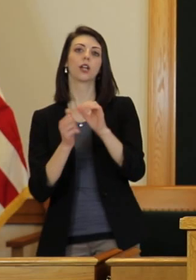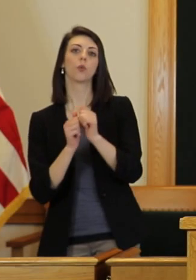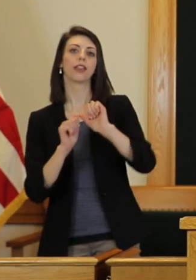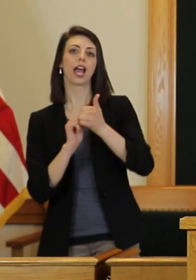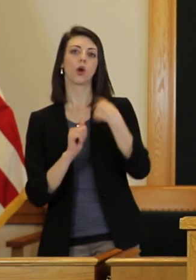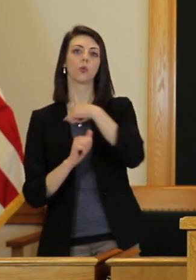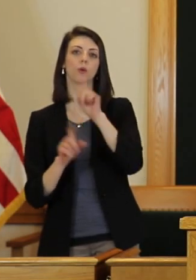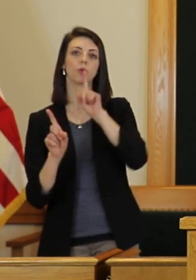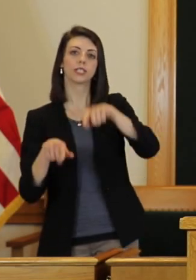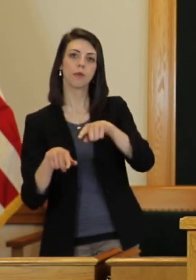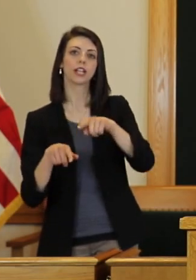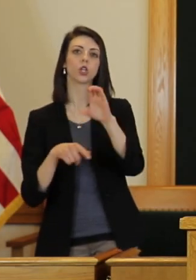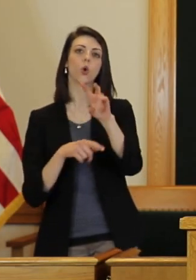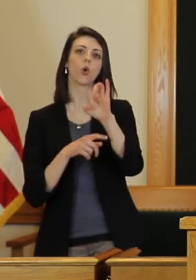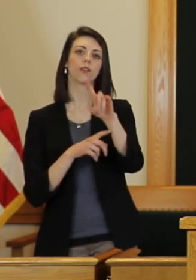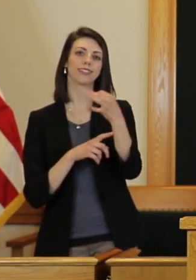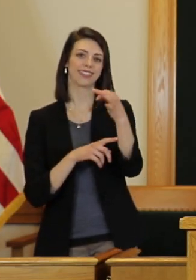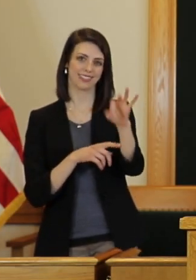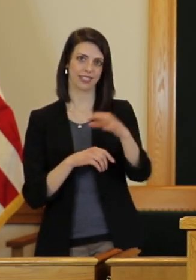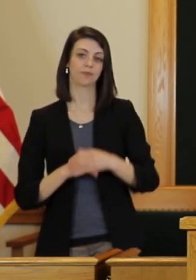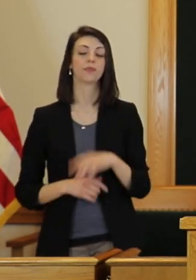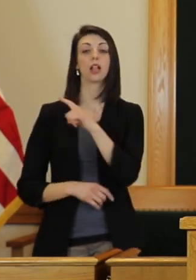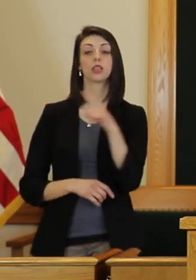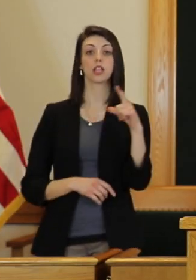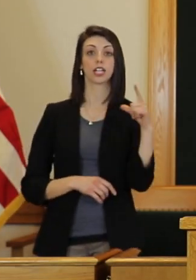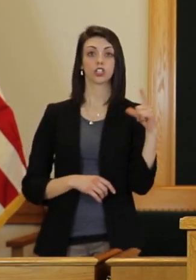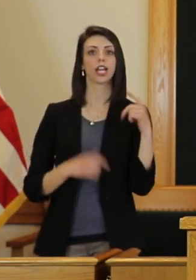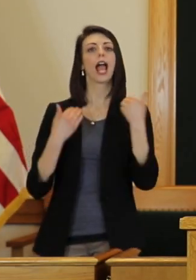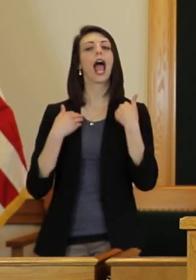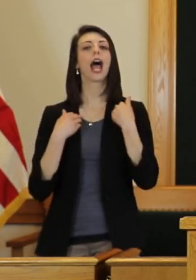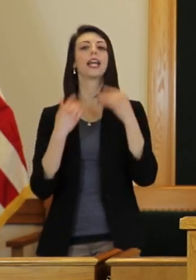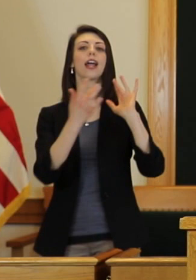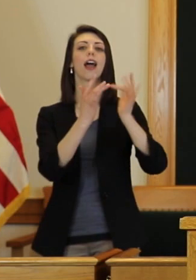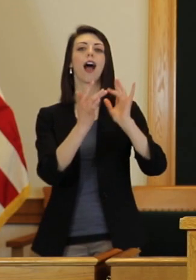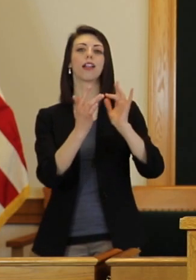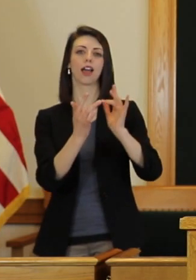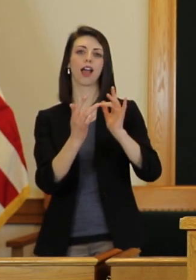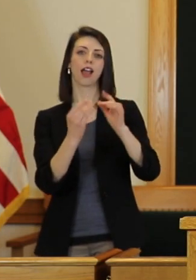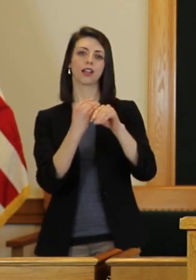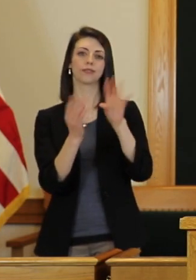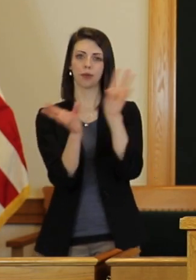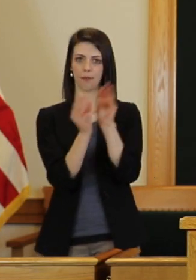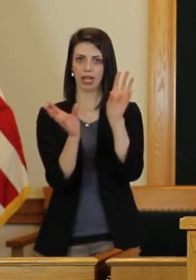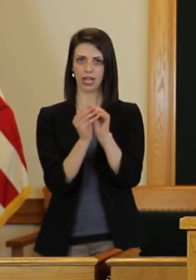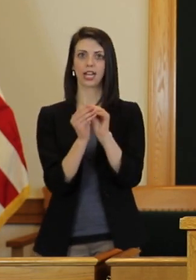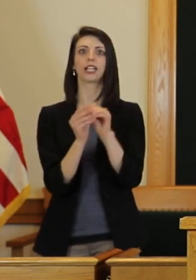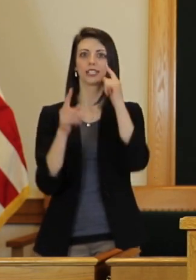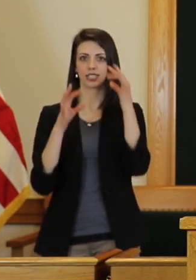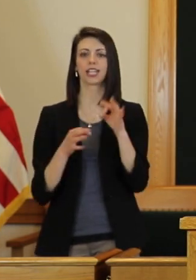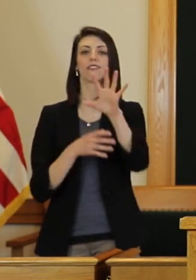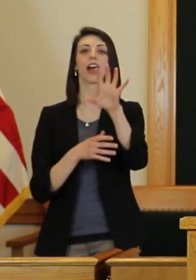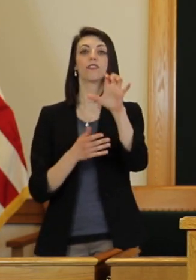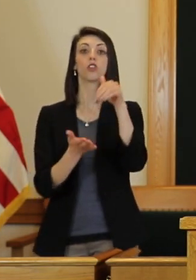County. The legislature held a virtual special meeting and allocated $500,000 from the